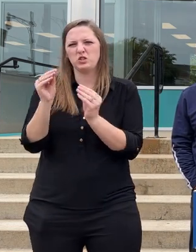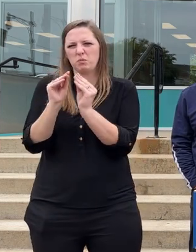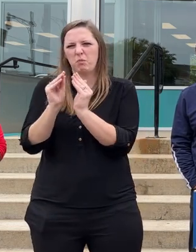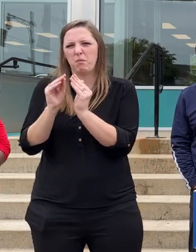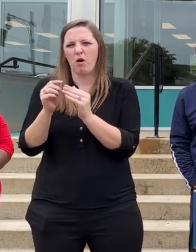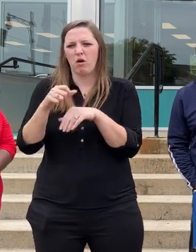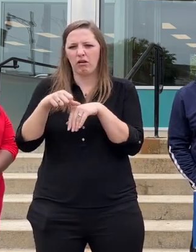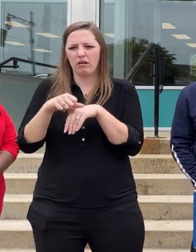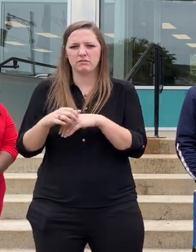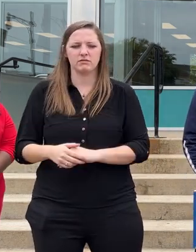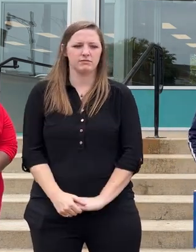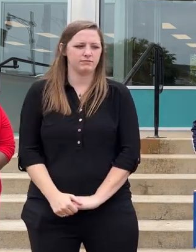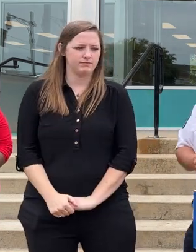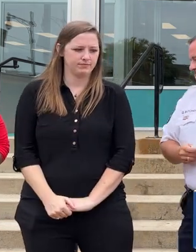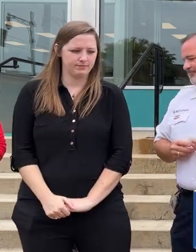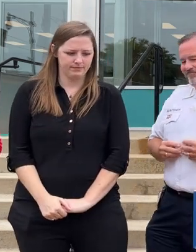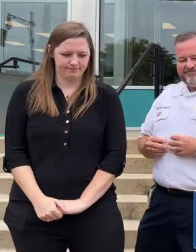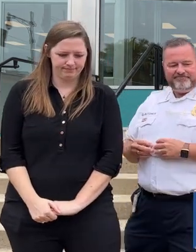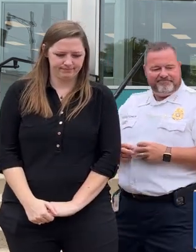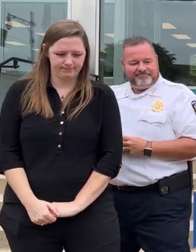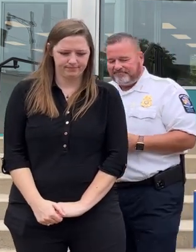may occur.